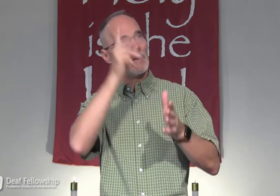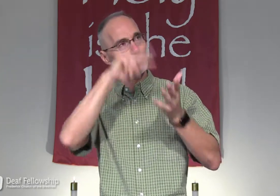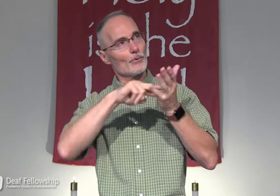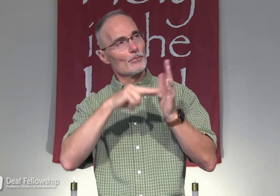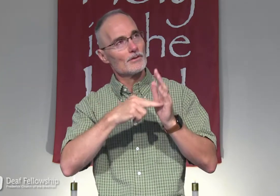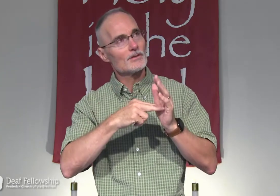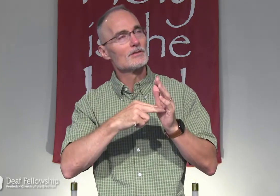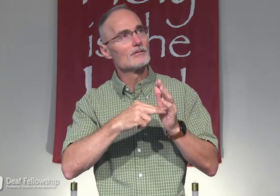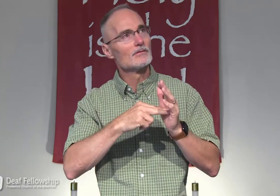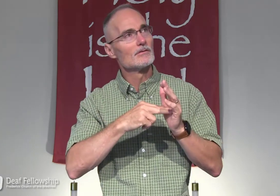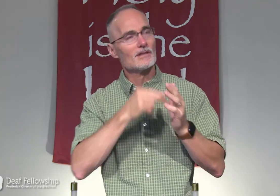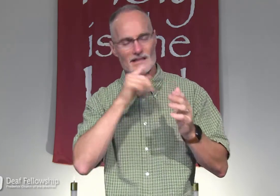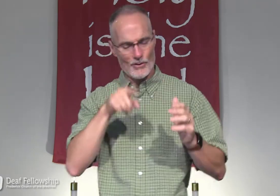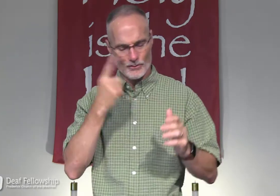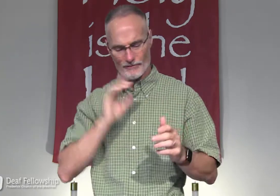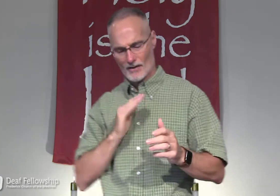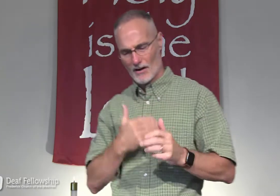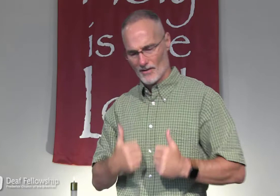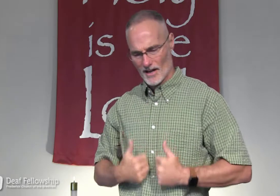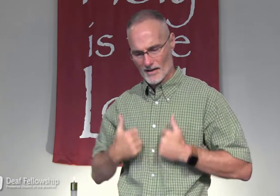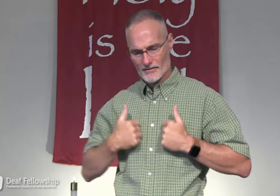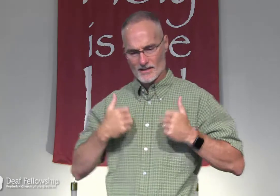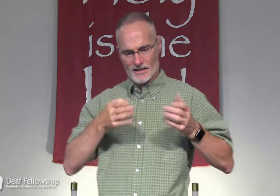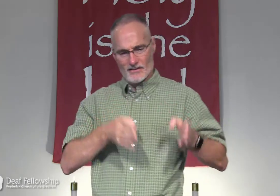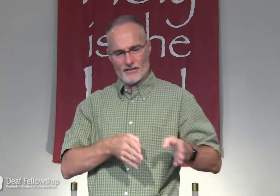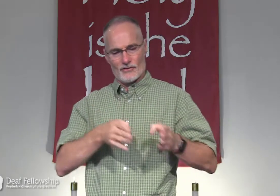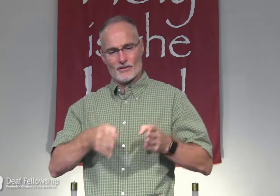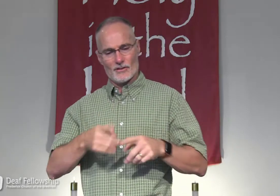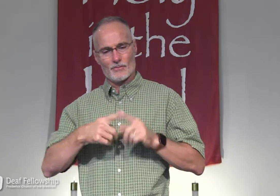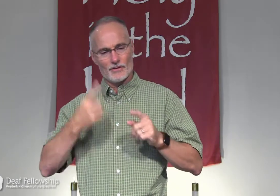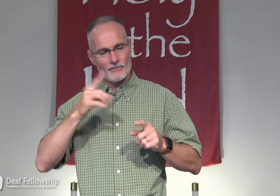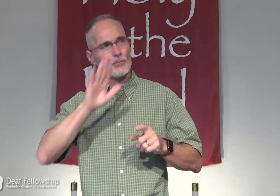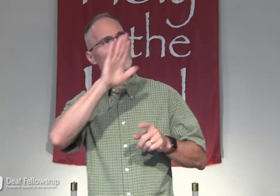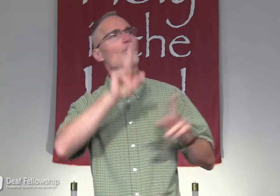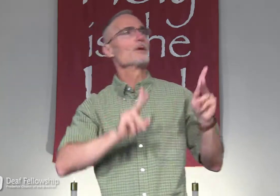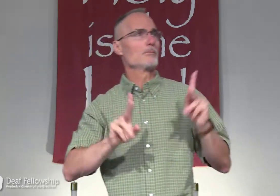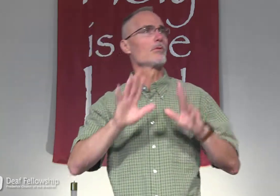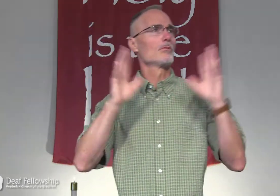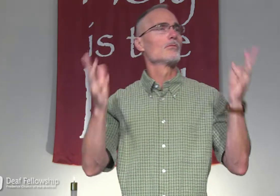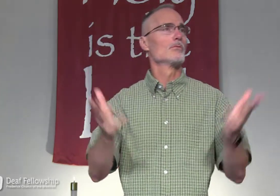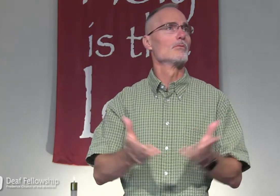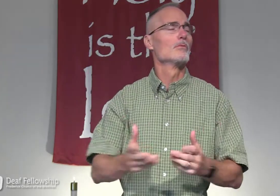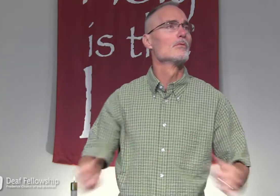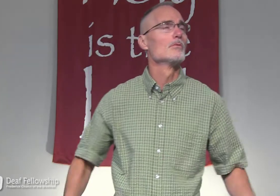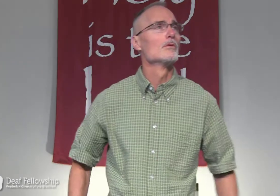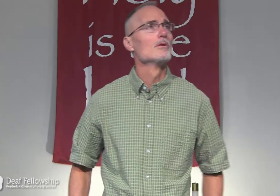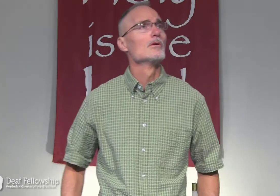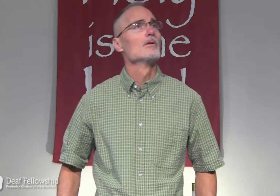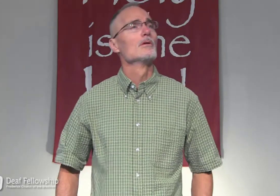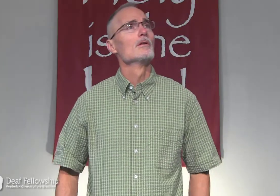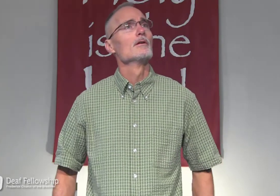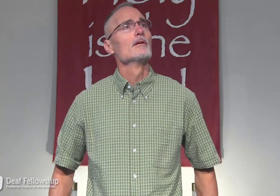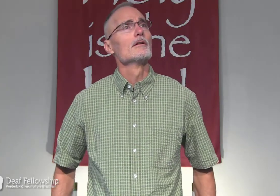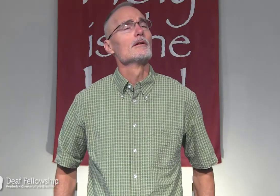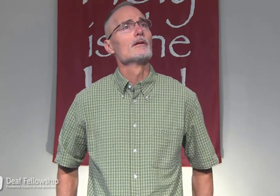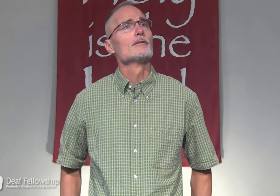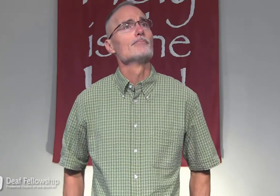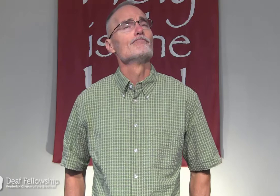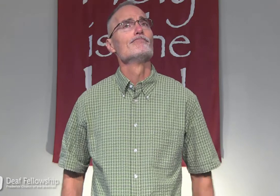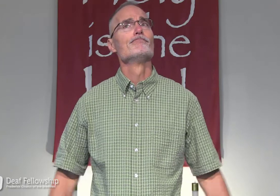We need to trust that your plan has a purpose, not just for our lives individually,